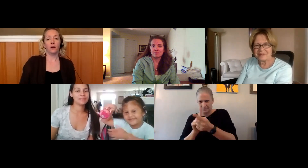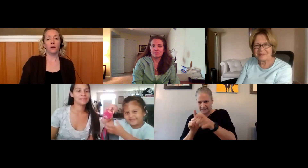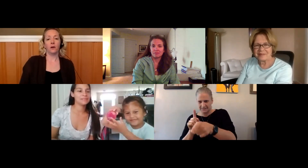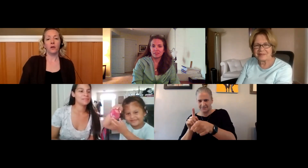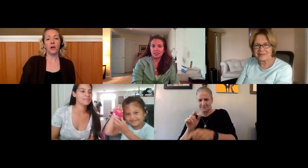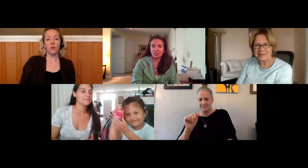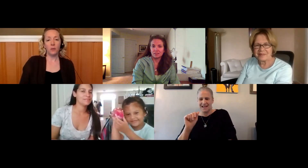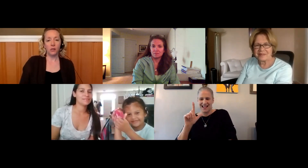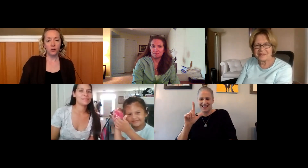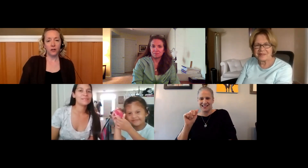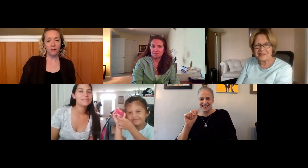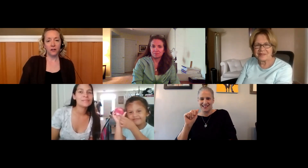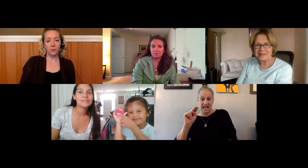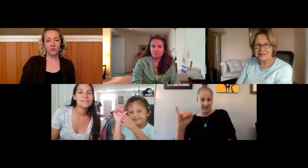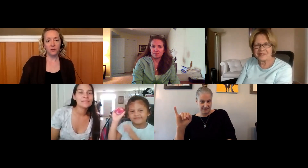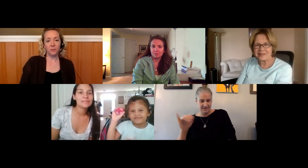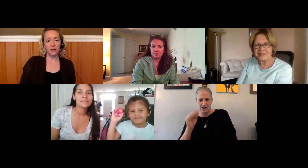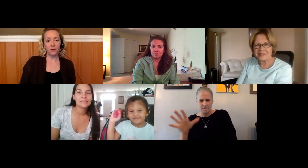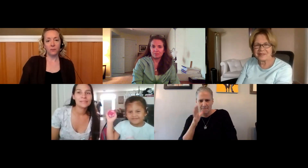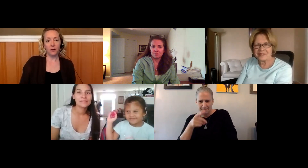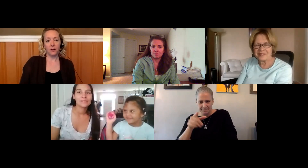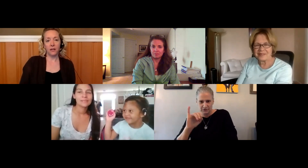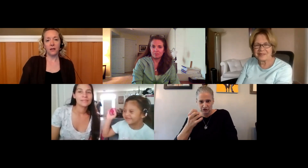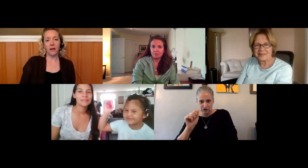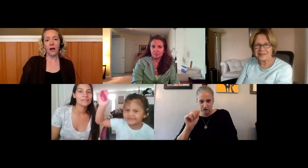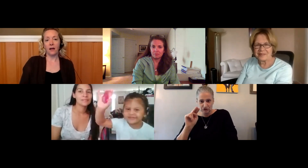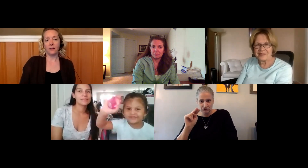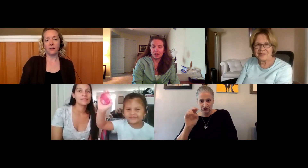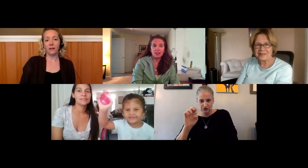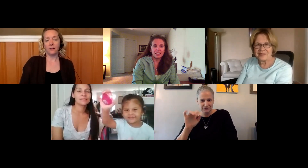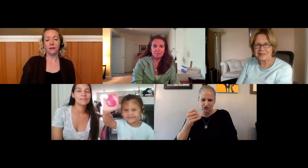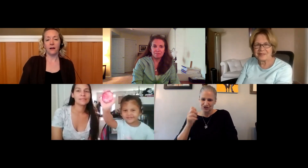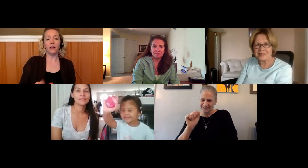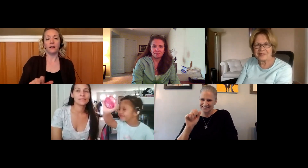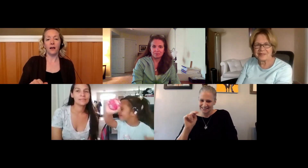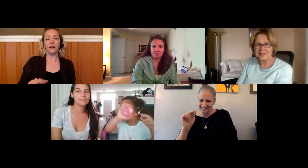Okay, I want to make sure that I've had the opportunity to meet everybody. Alani.